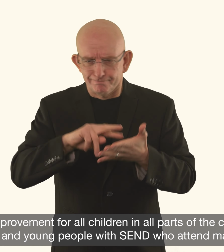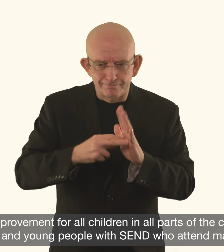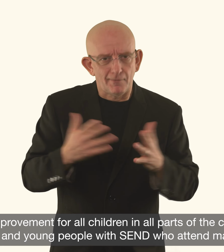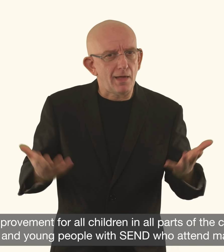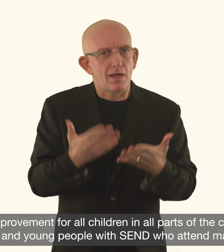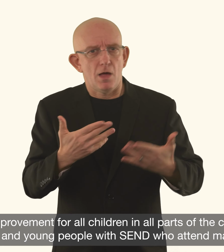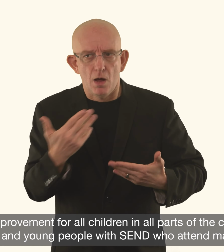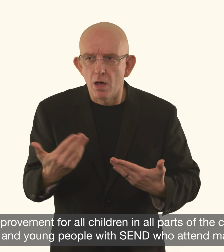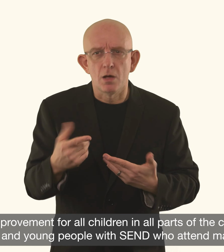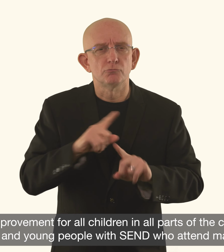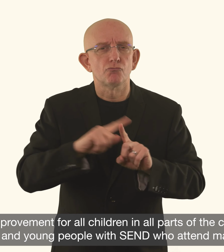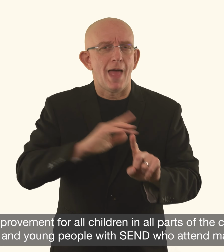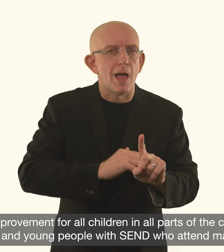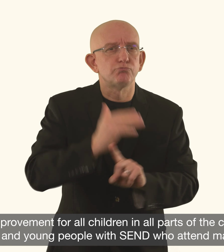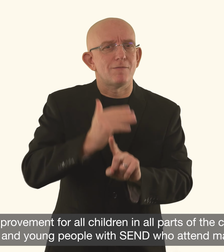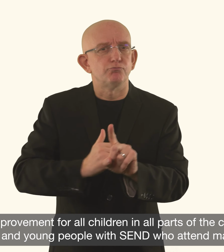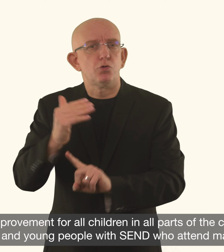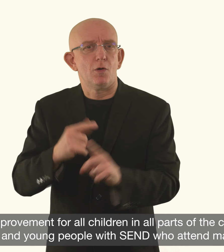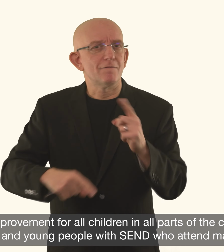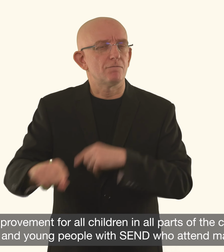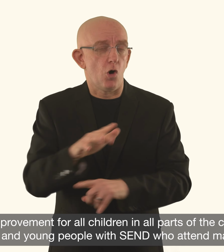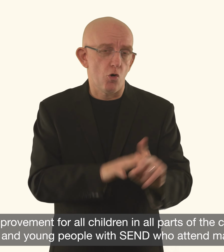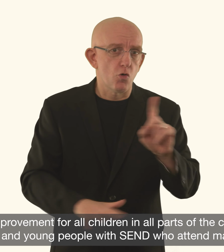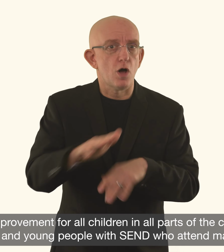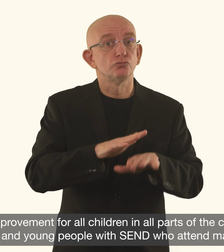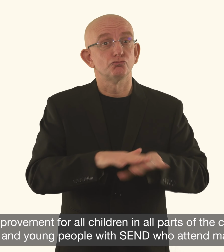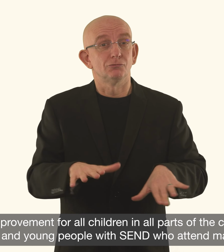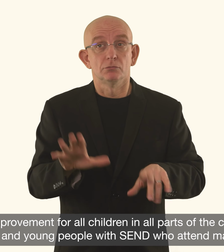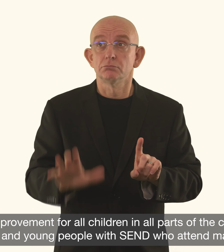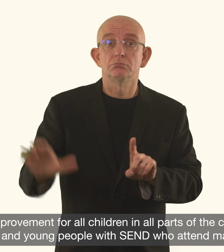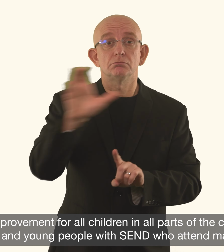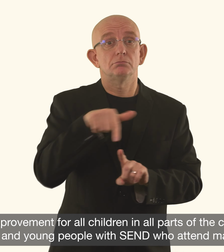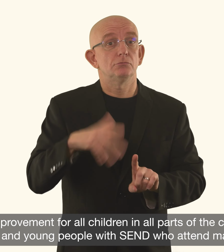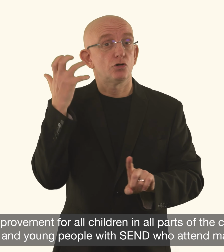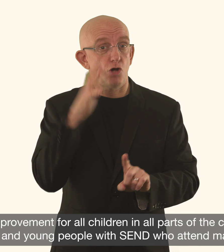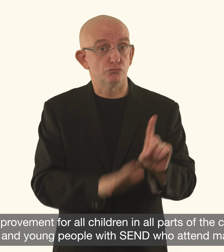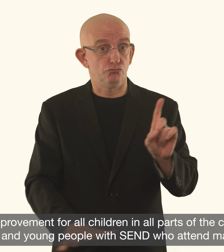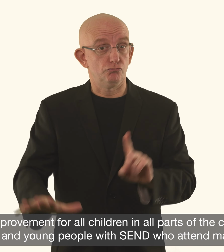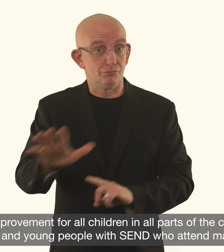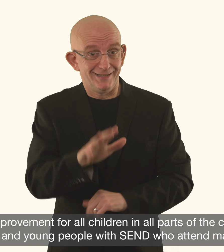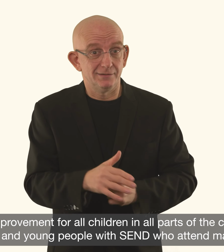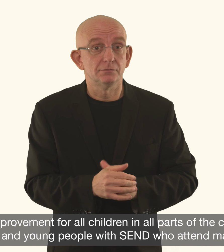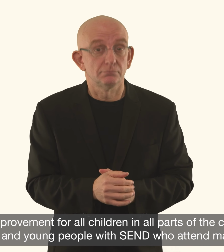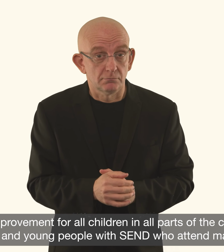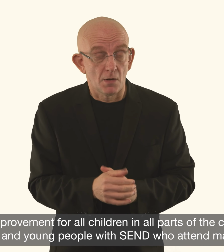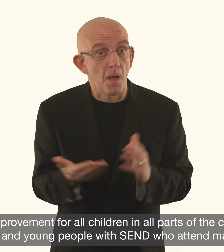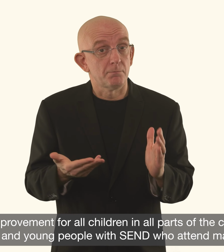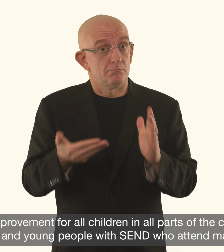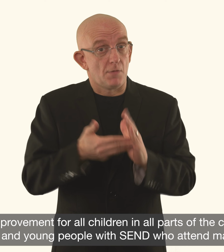And incentivise improvement for all children in all parts of the country. Including support for children and young people with Send who attend